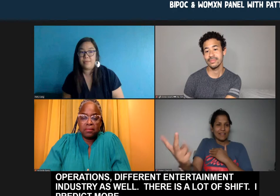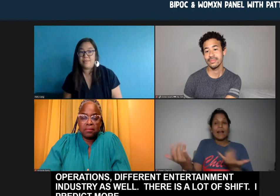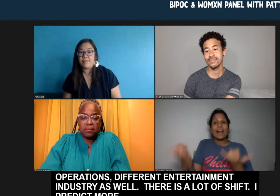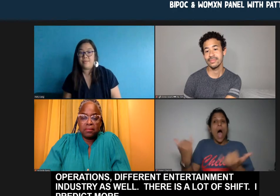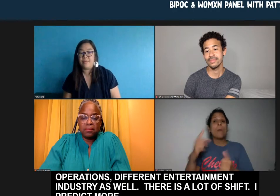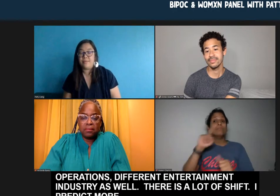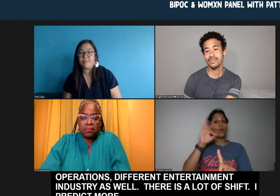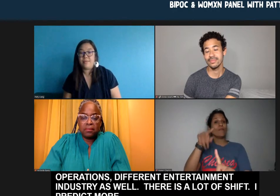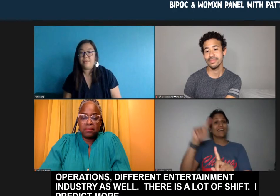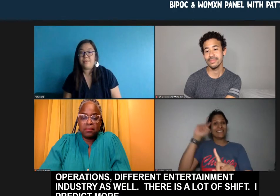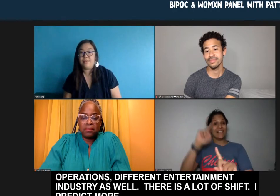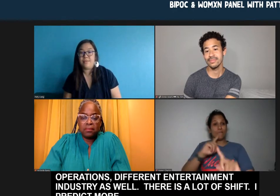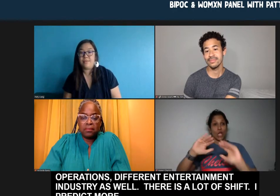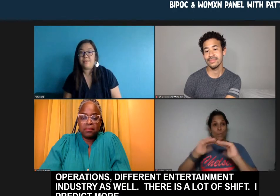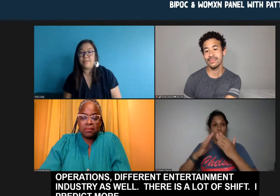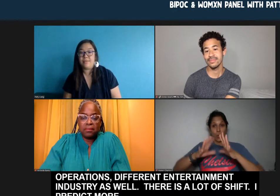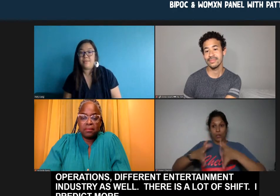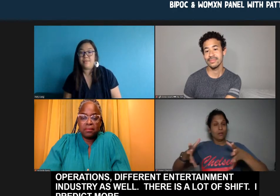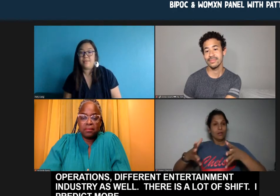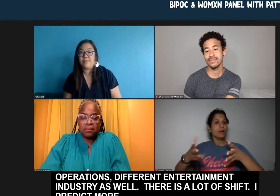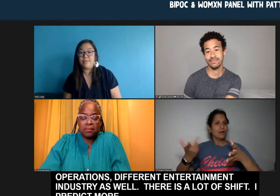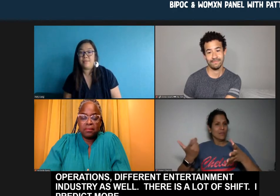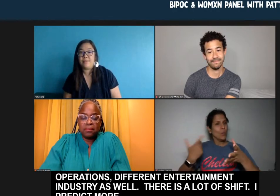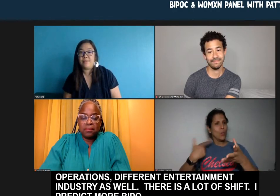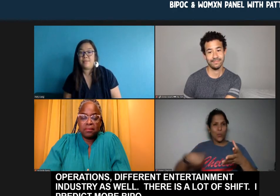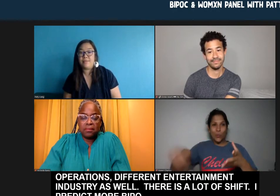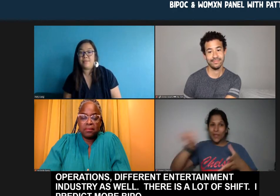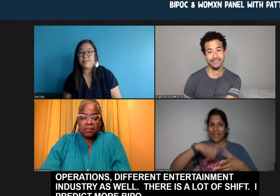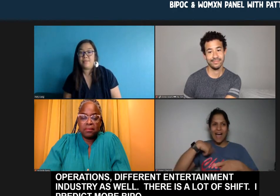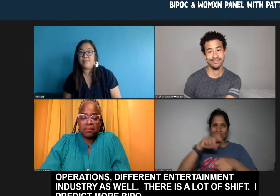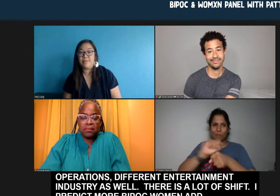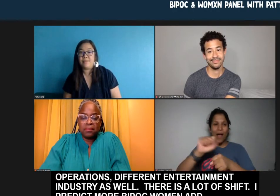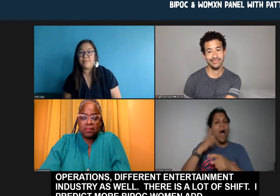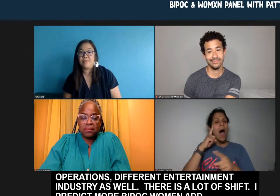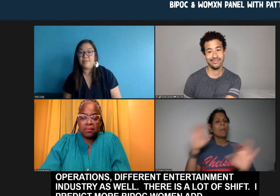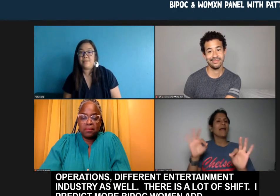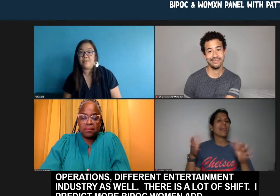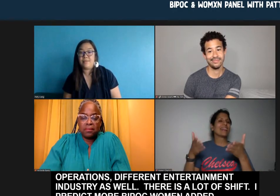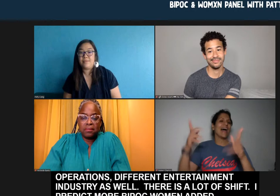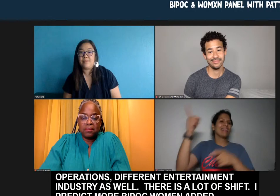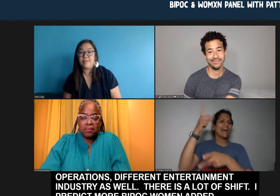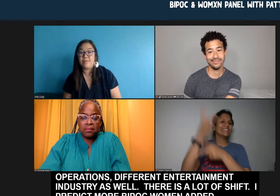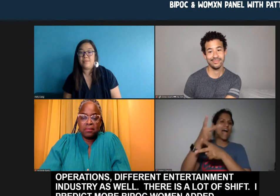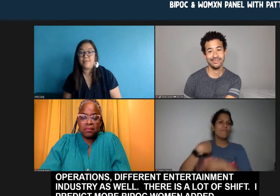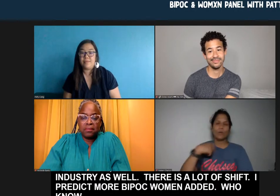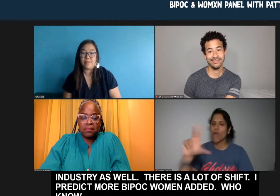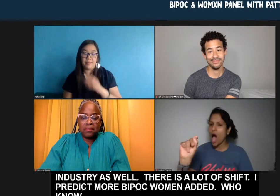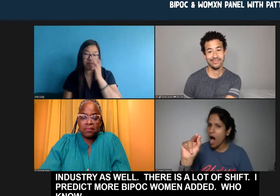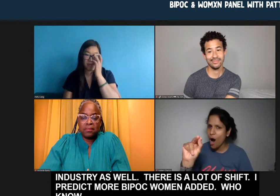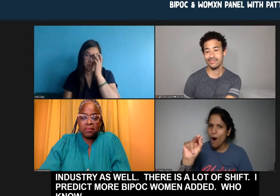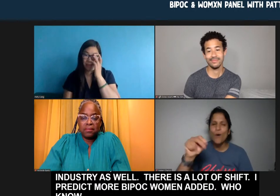shift to happen. We can't totally predict it, but maybe, who knows, in 50 years, are we going to be equal? I don't